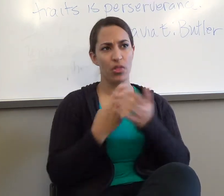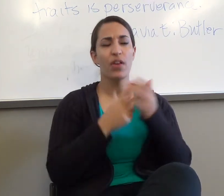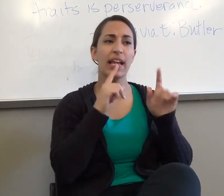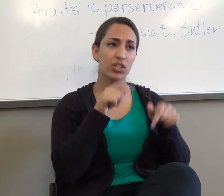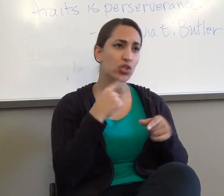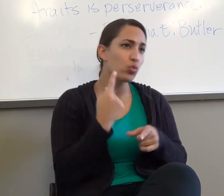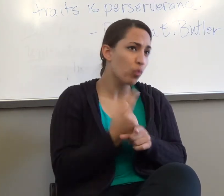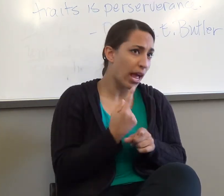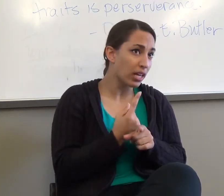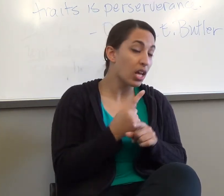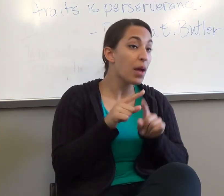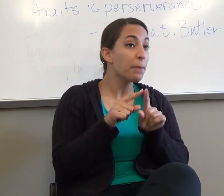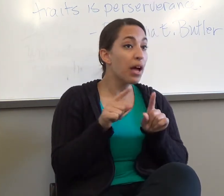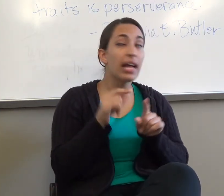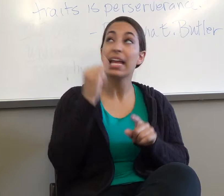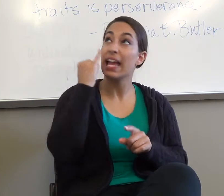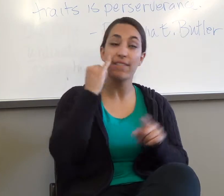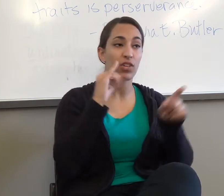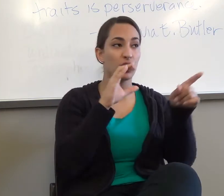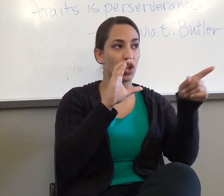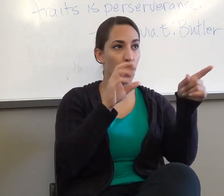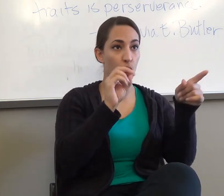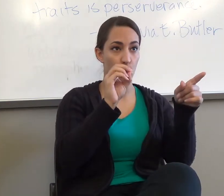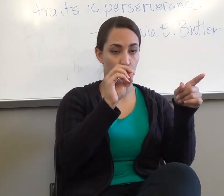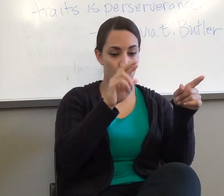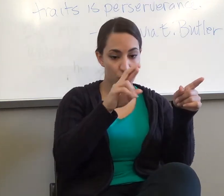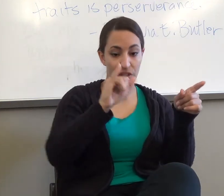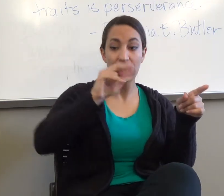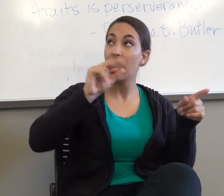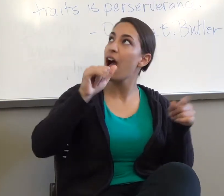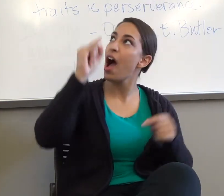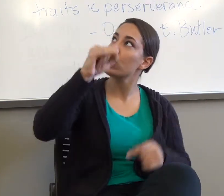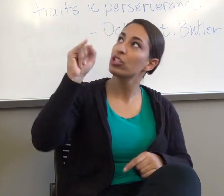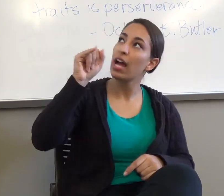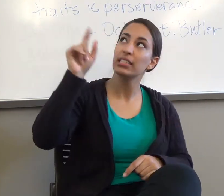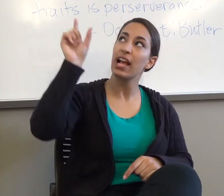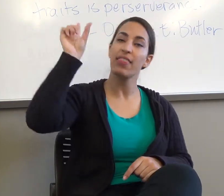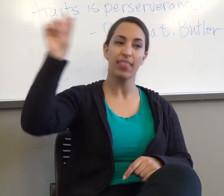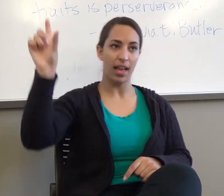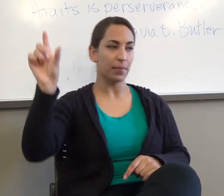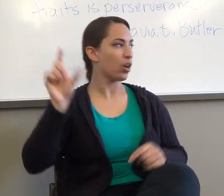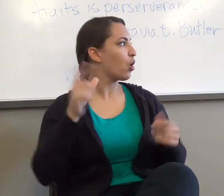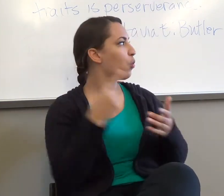if Karina underlines this, what is this paragraph gonna be about?